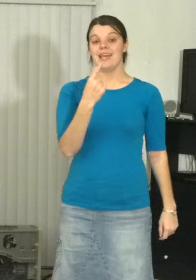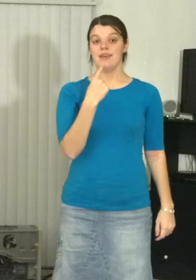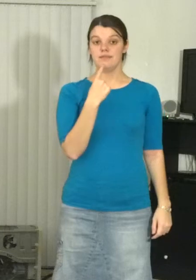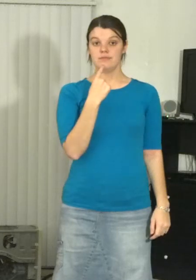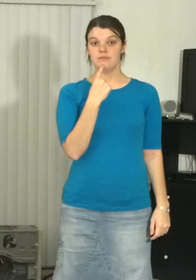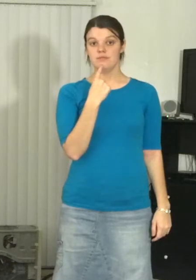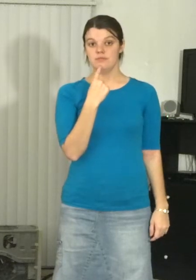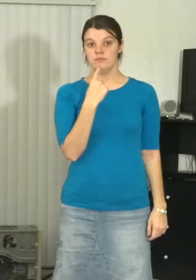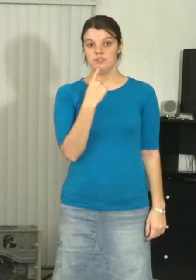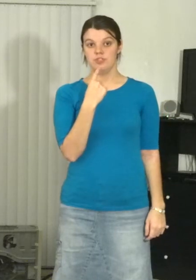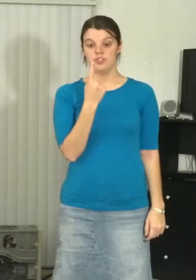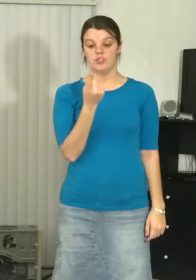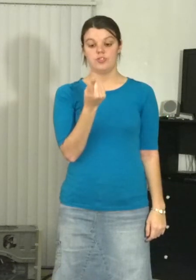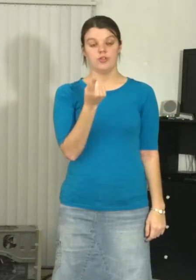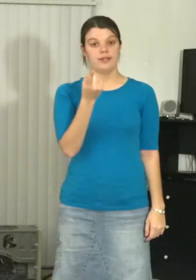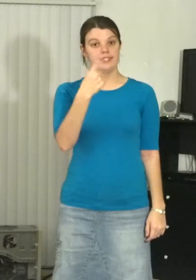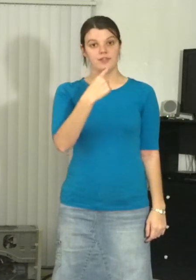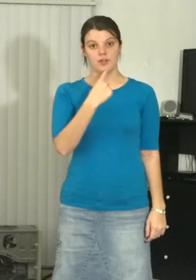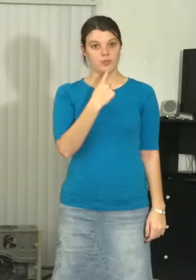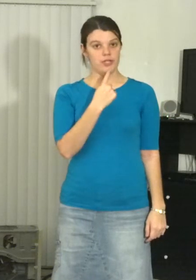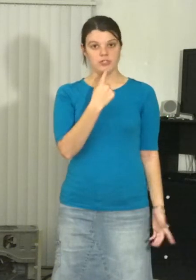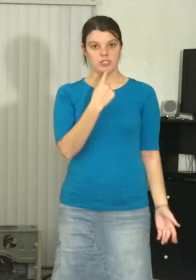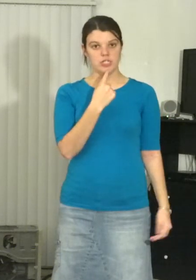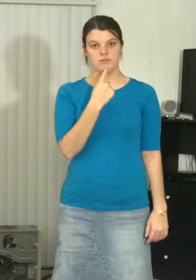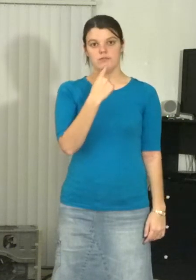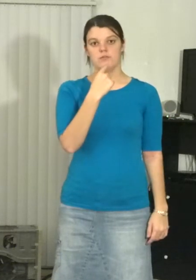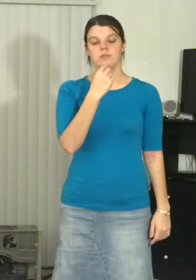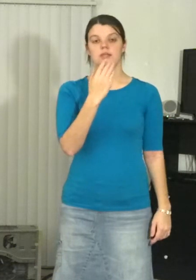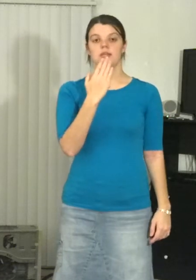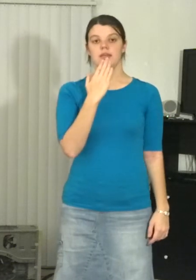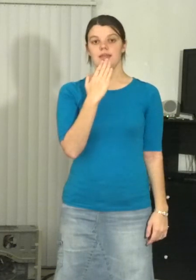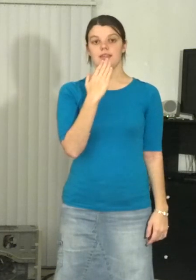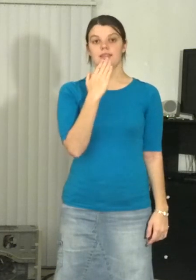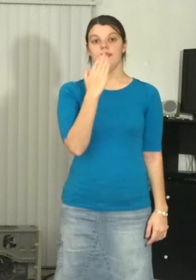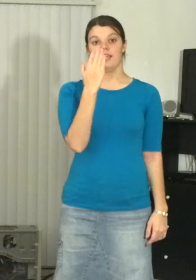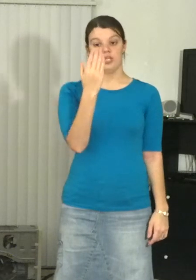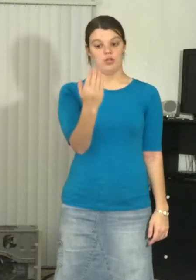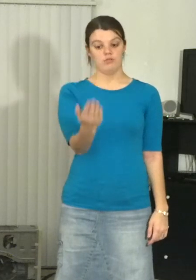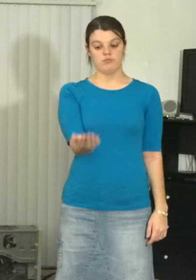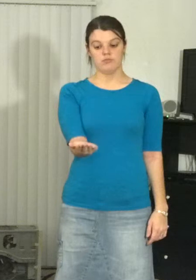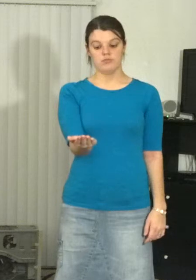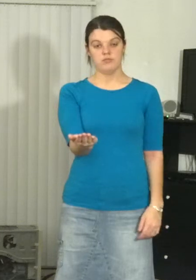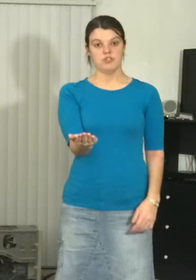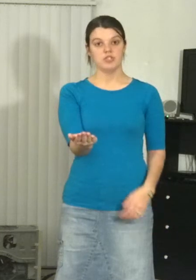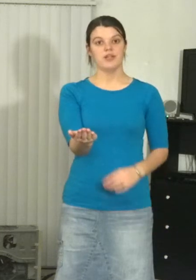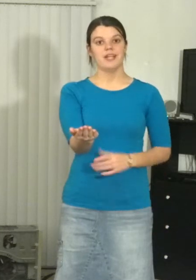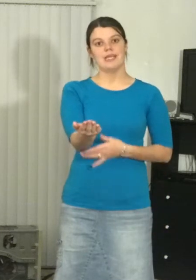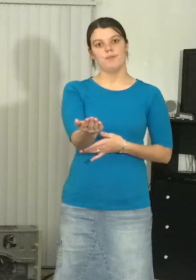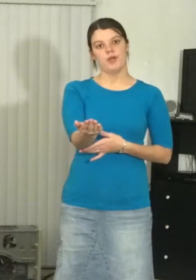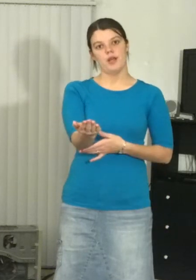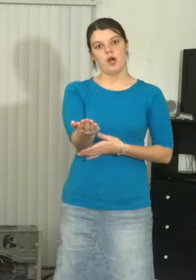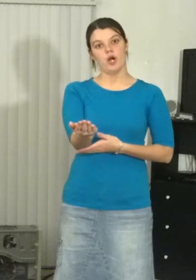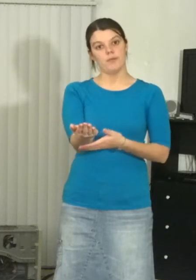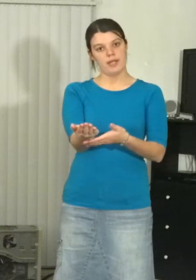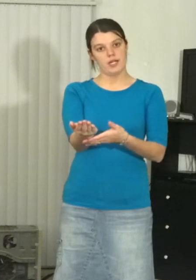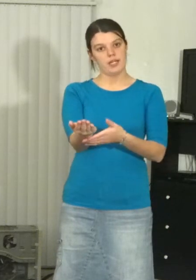Say is just your index finger pointing to your chin. And then thank you. And just try to keep your arm parallel